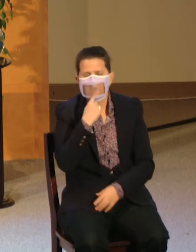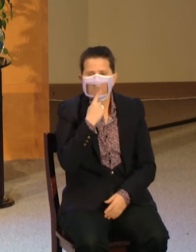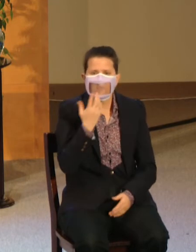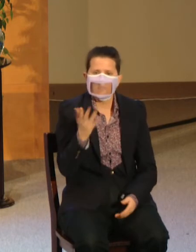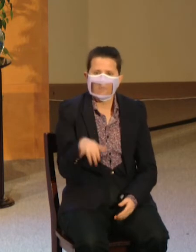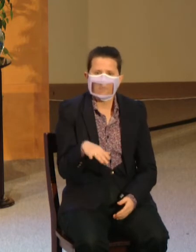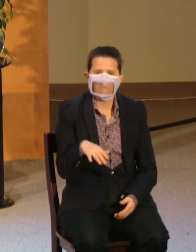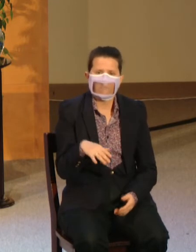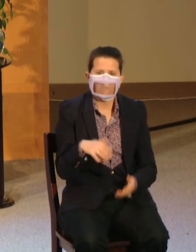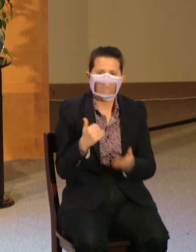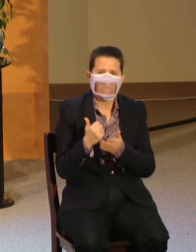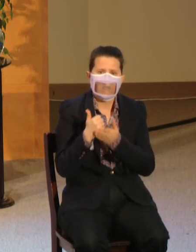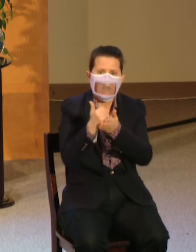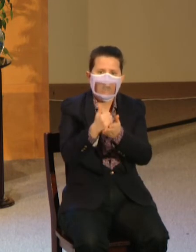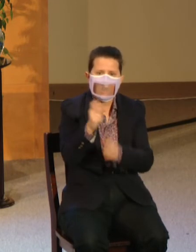work.